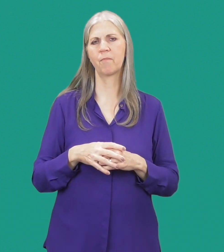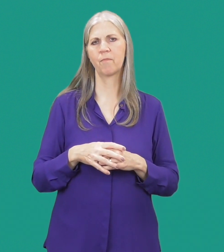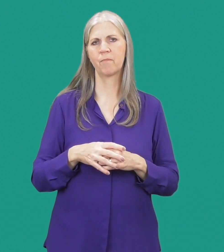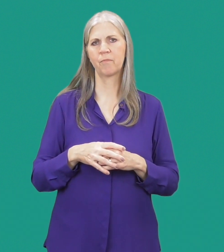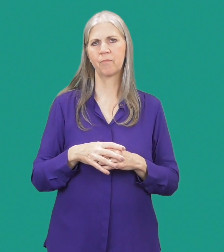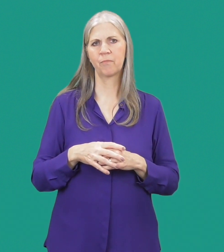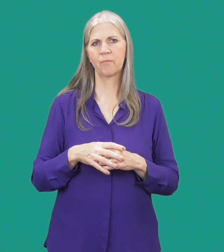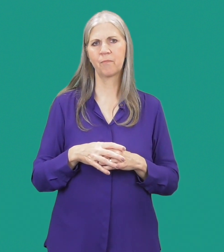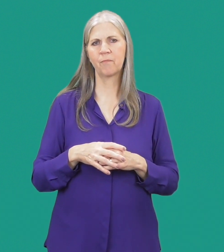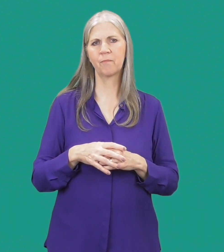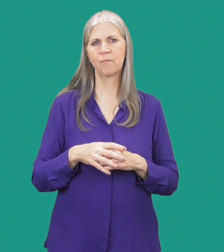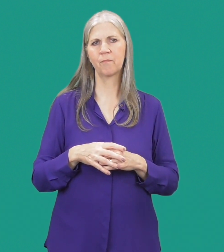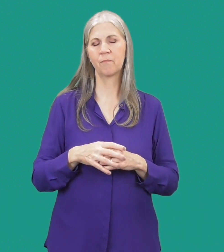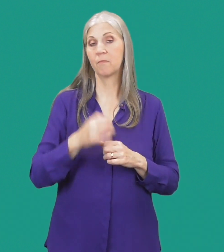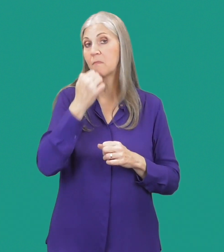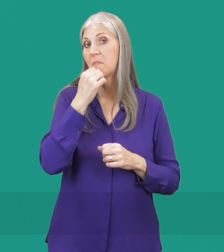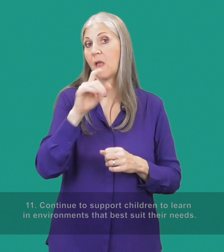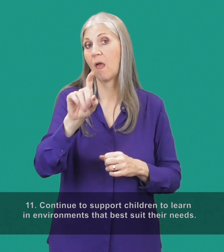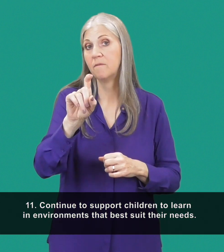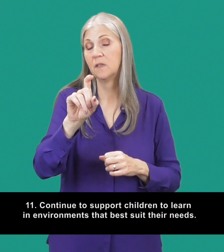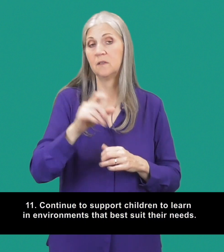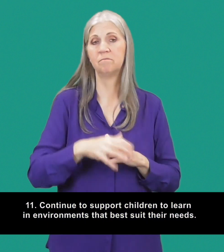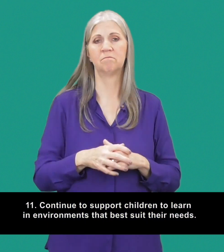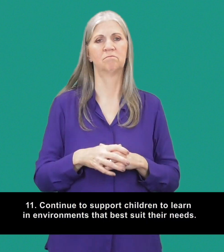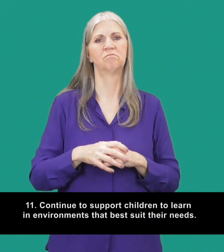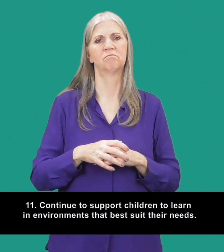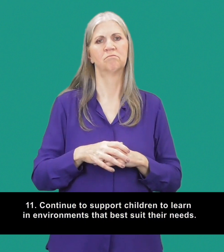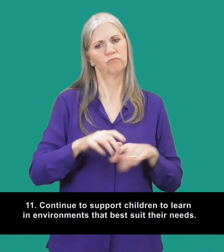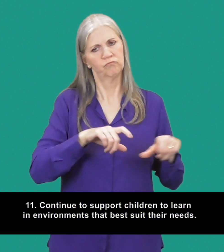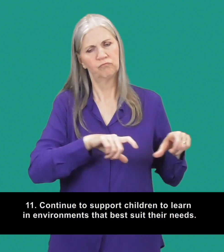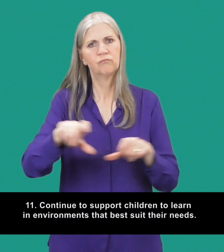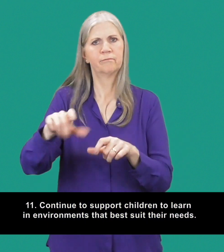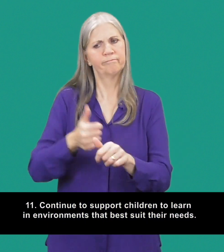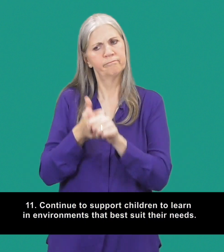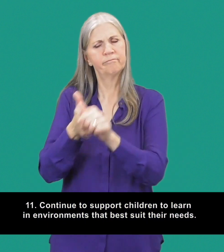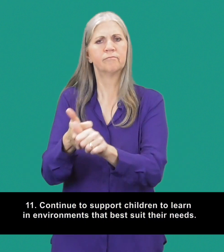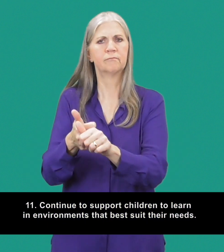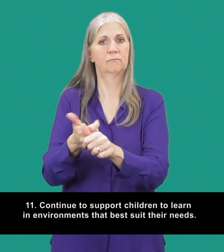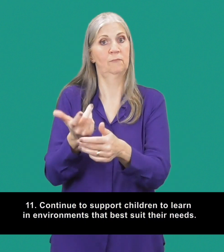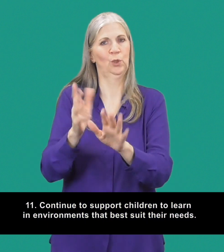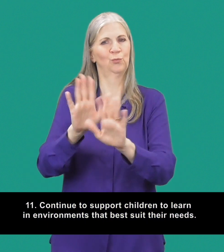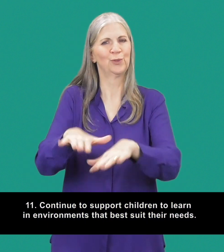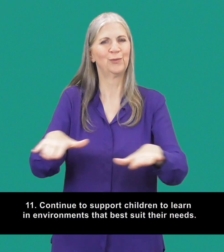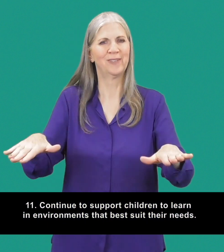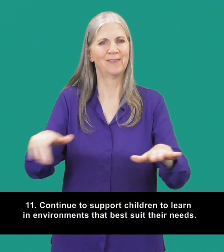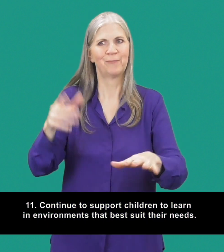Number 11. Continue to support children to learn in environments that best suit their